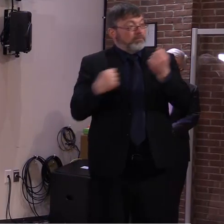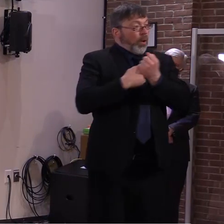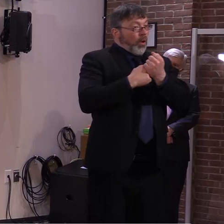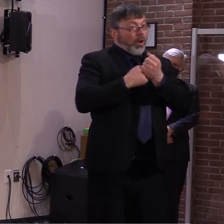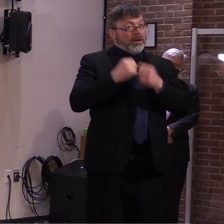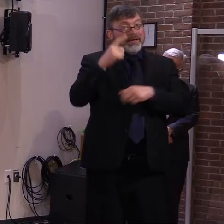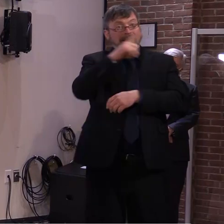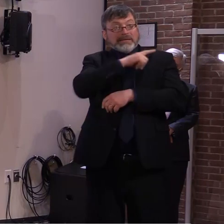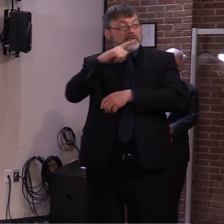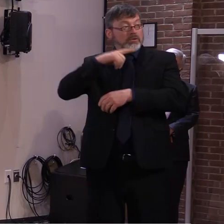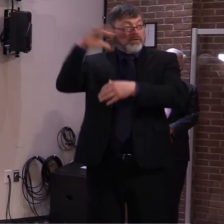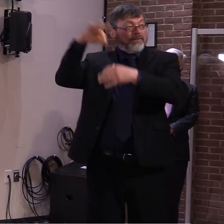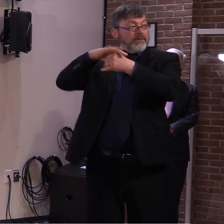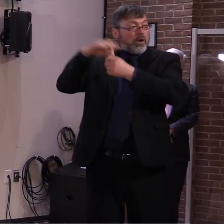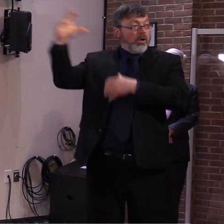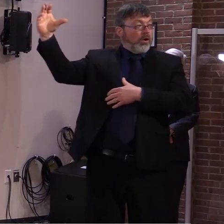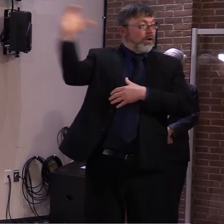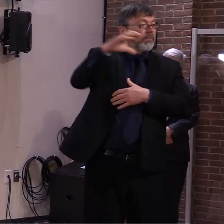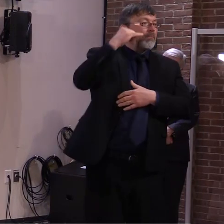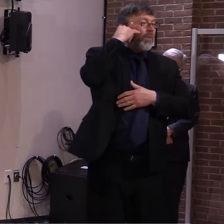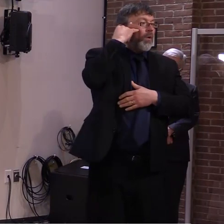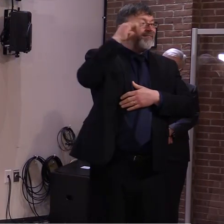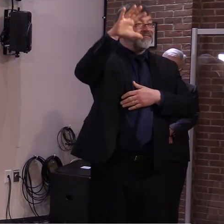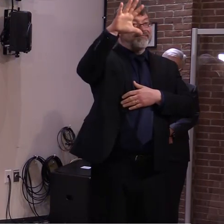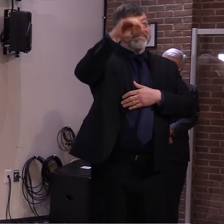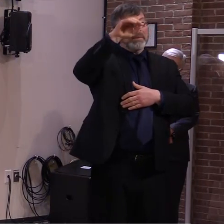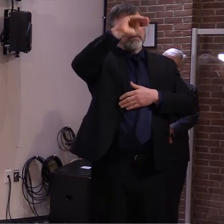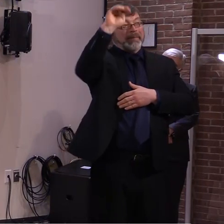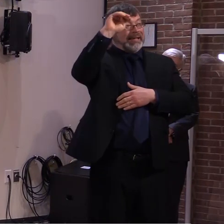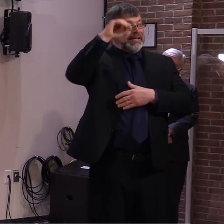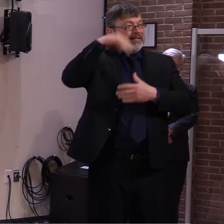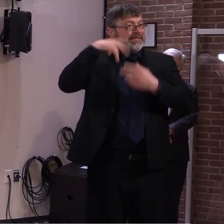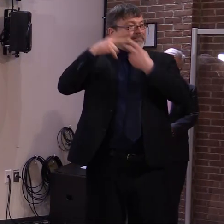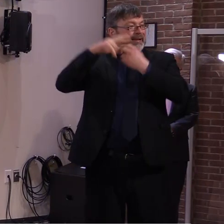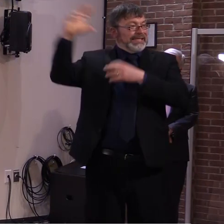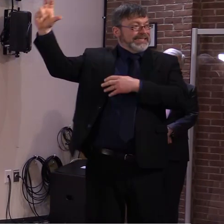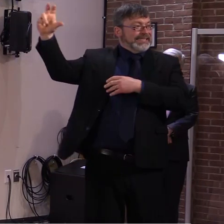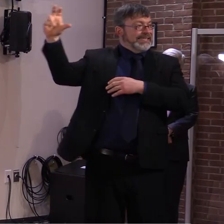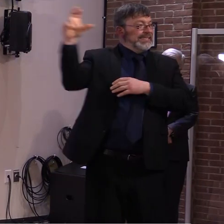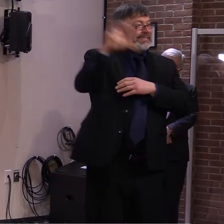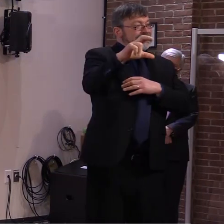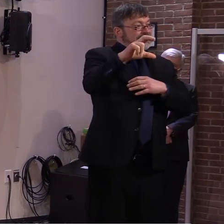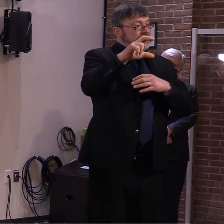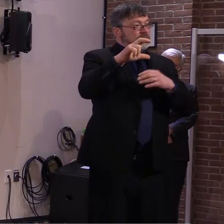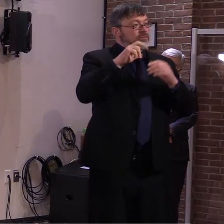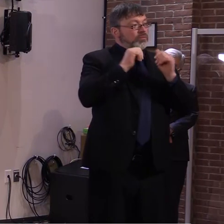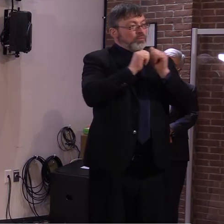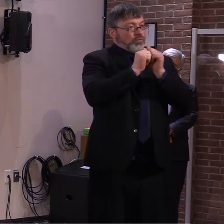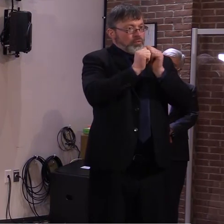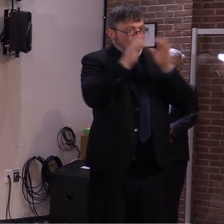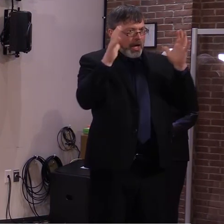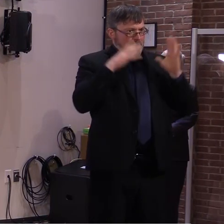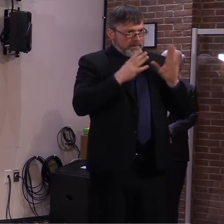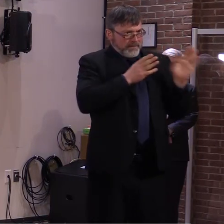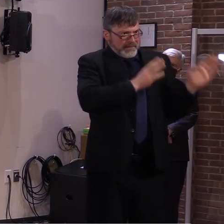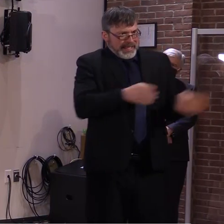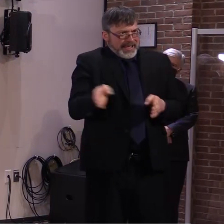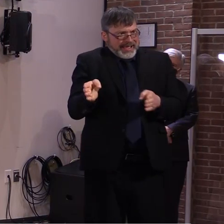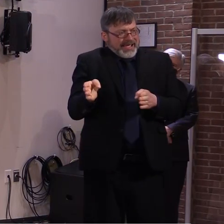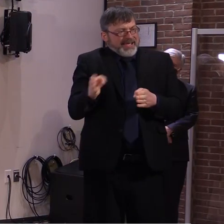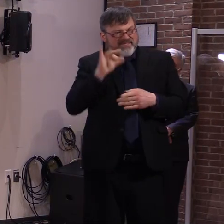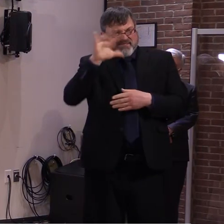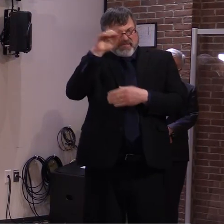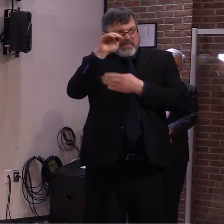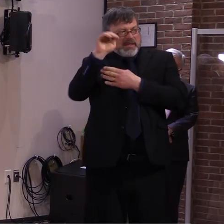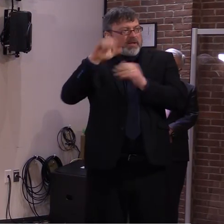they have reserved, without having a plan, moving forward with that this year, and